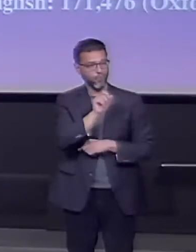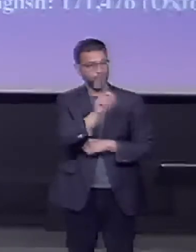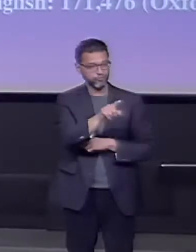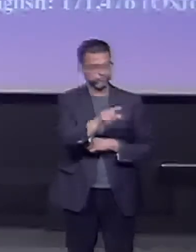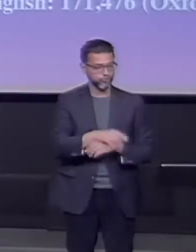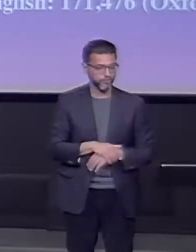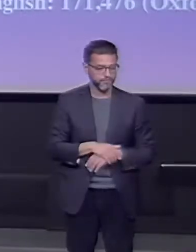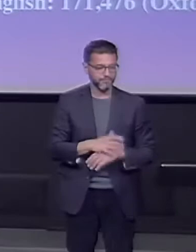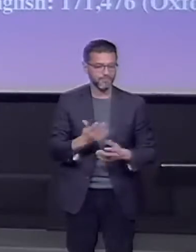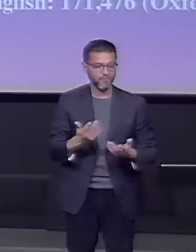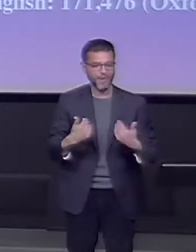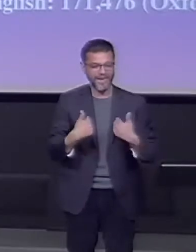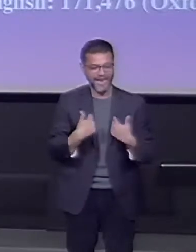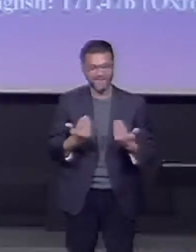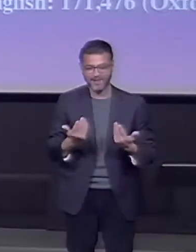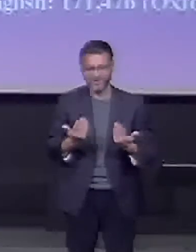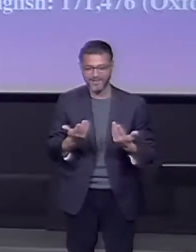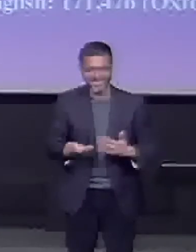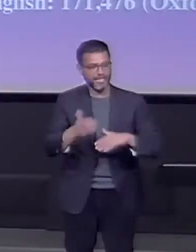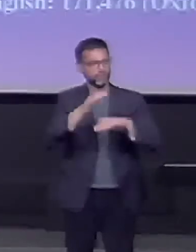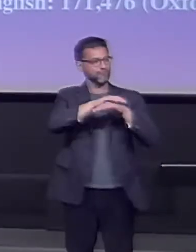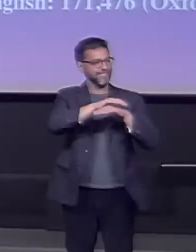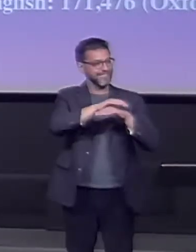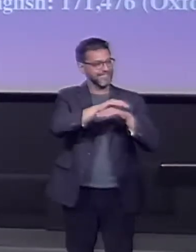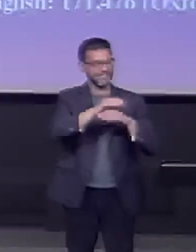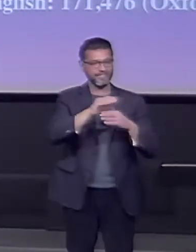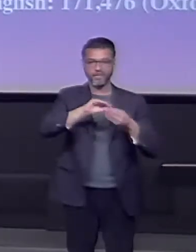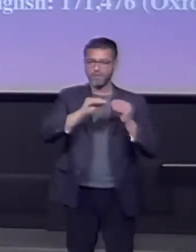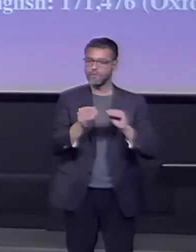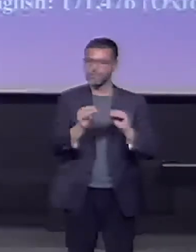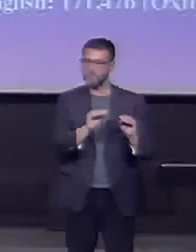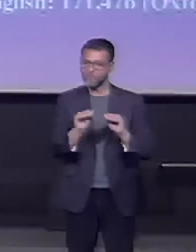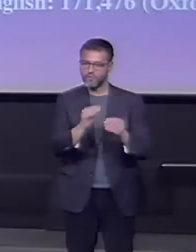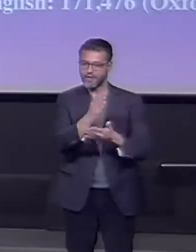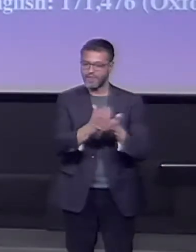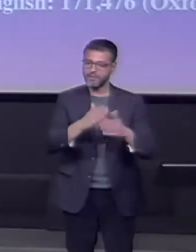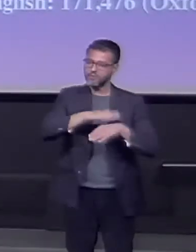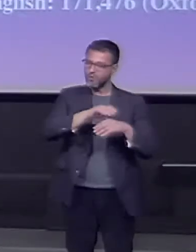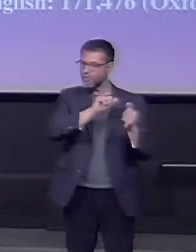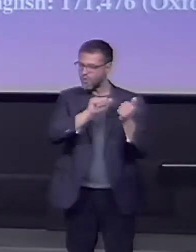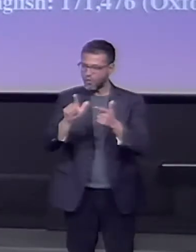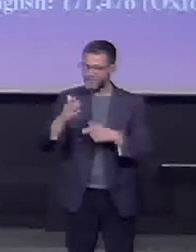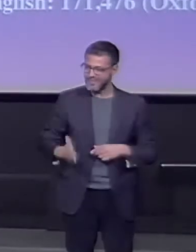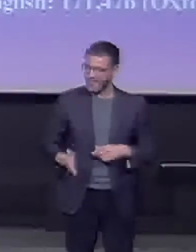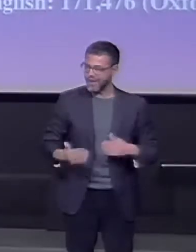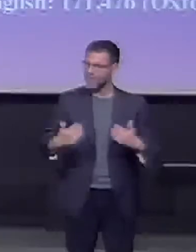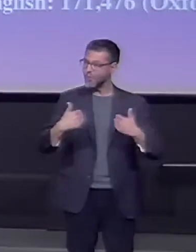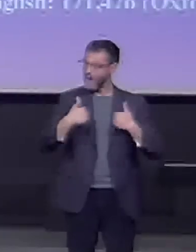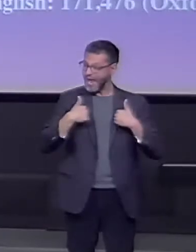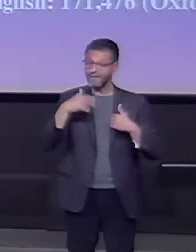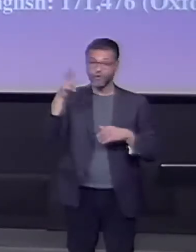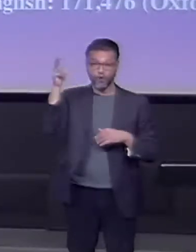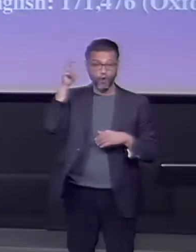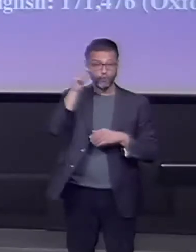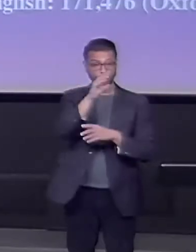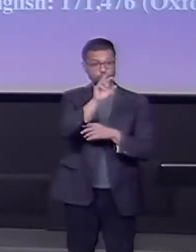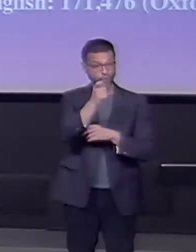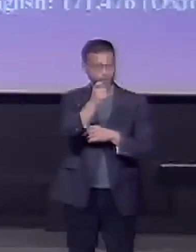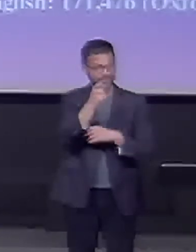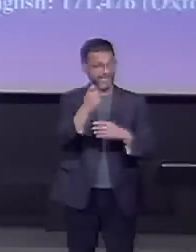an increase in the number of moving elements on all sides. You have an auditory cortex that gets more